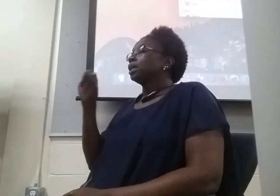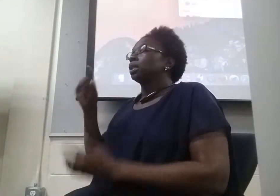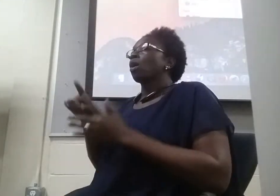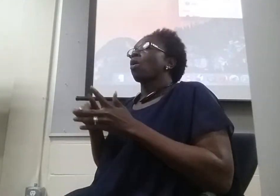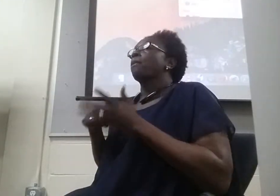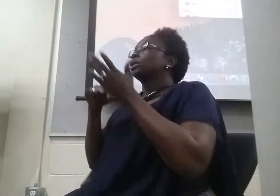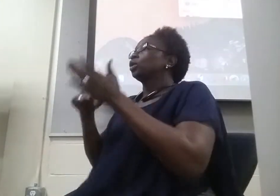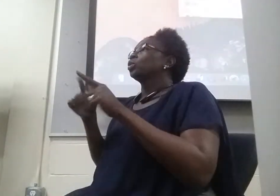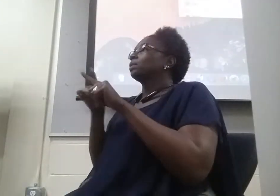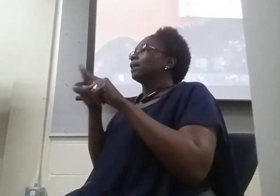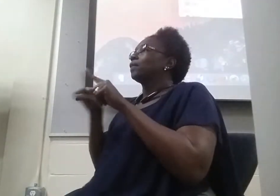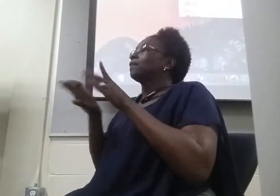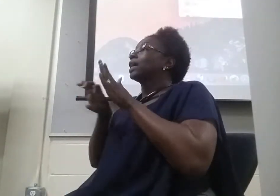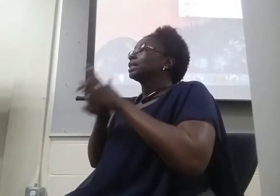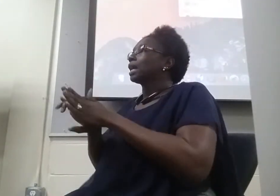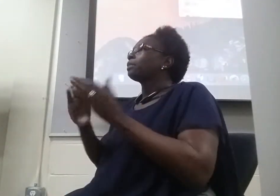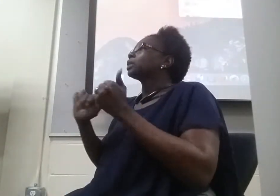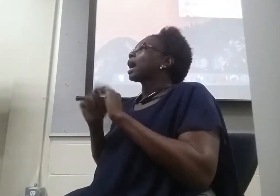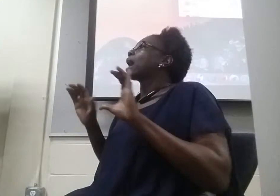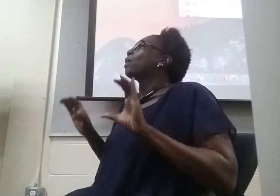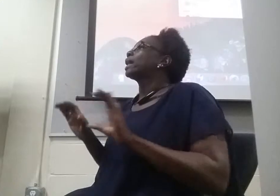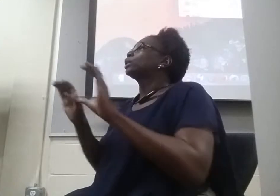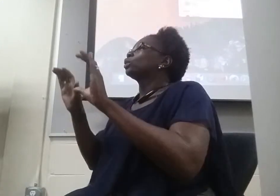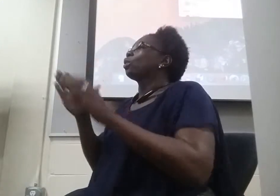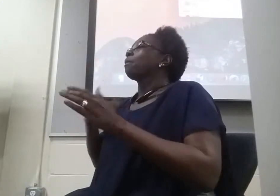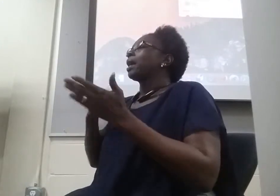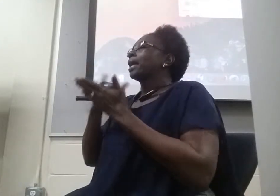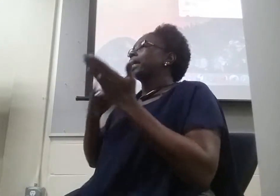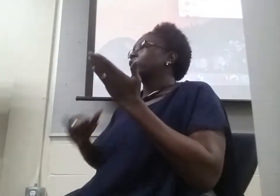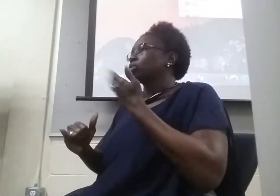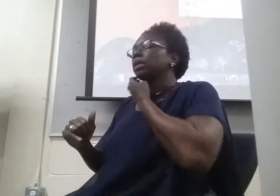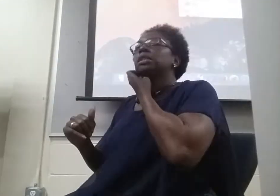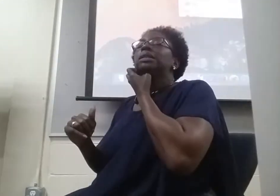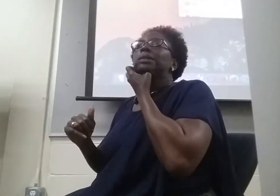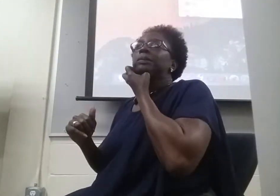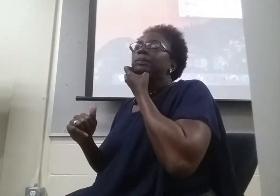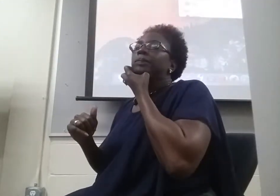do an illustration, both in terms of let's